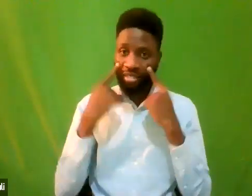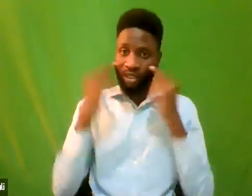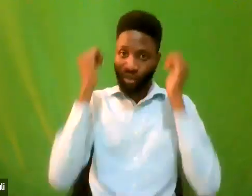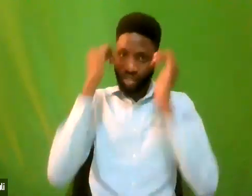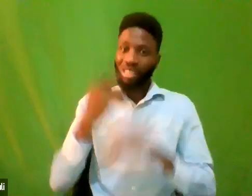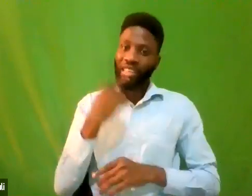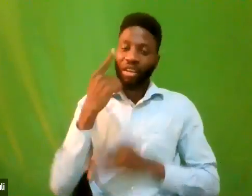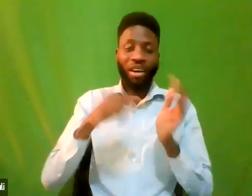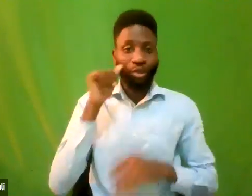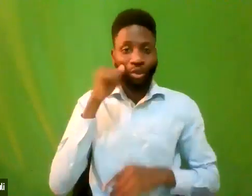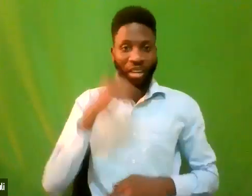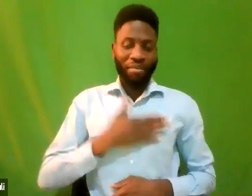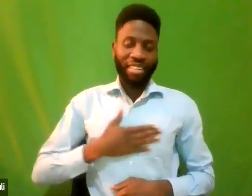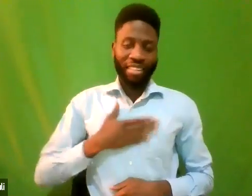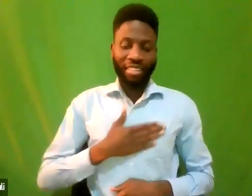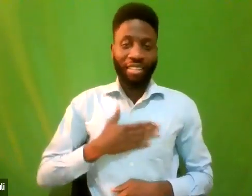please grant us 3 more minutes, please.